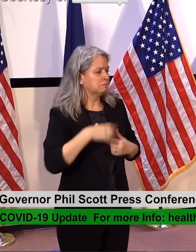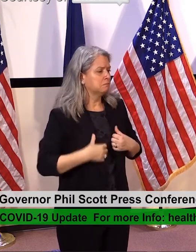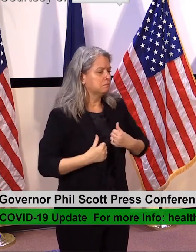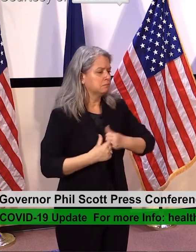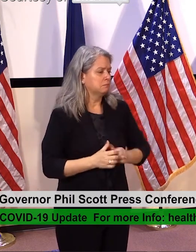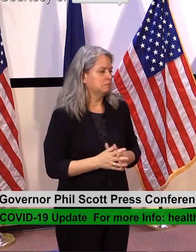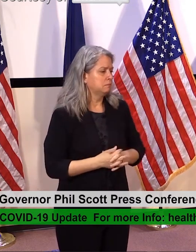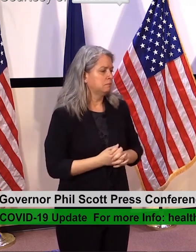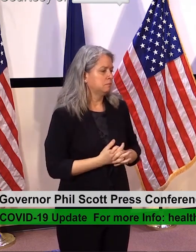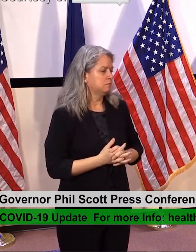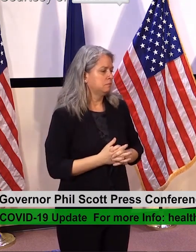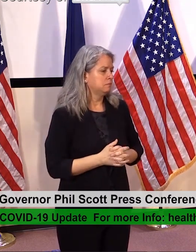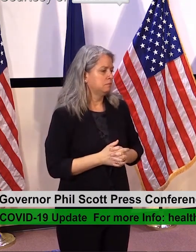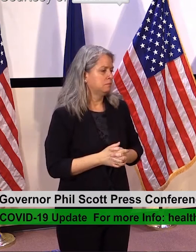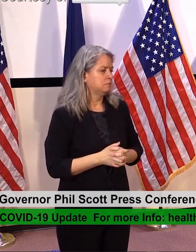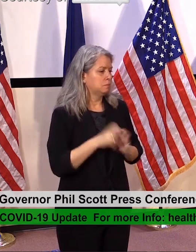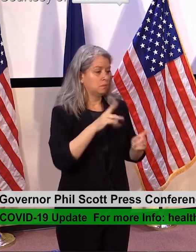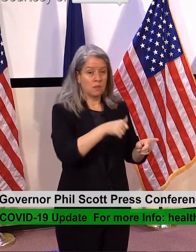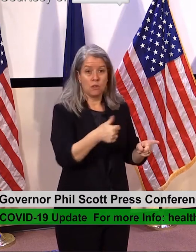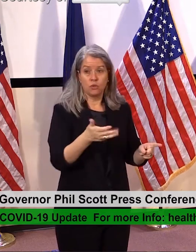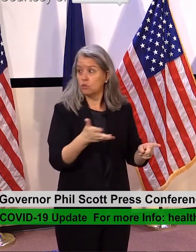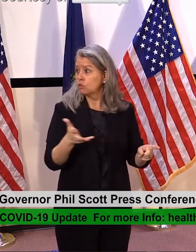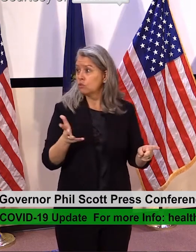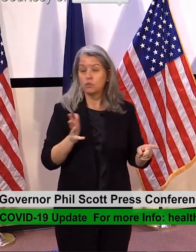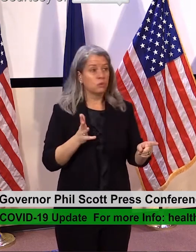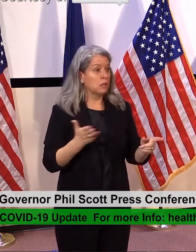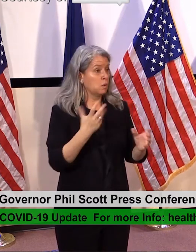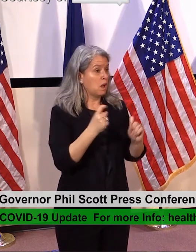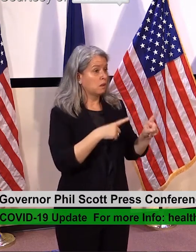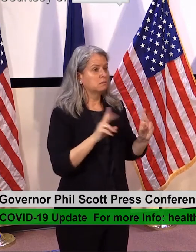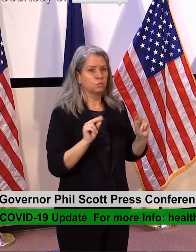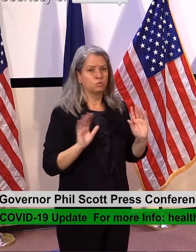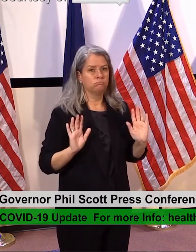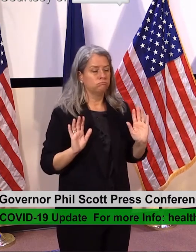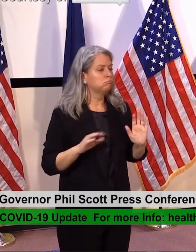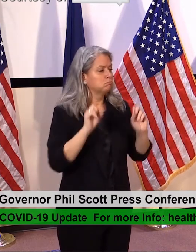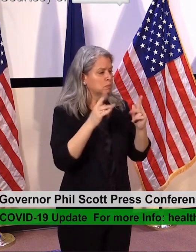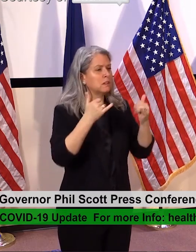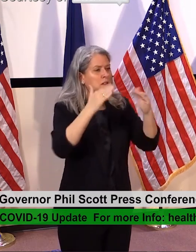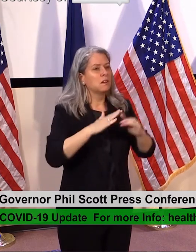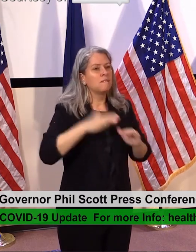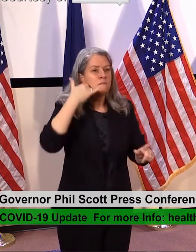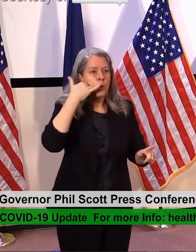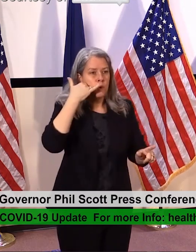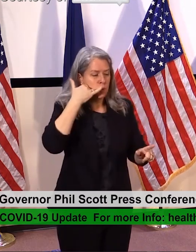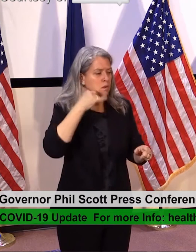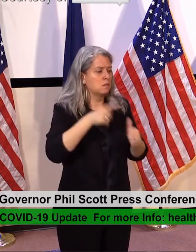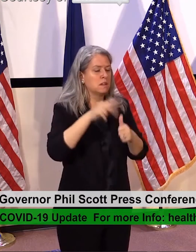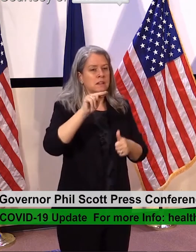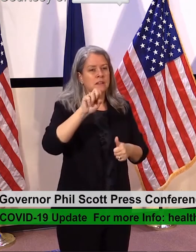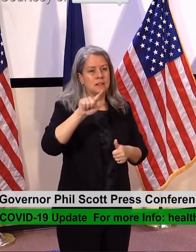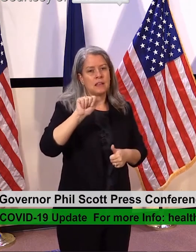We'll try to get him on the line. Sure. Anybody else in the room? Okay. We're going to go to the phone now, beginning with